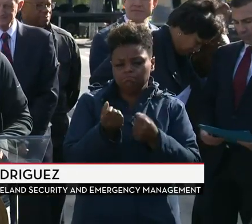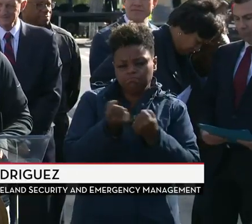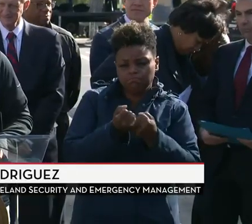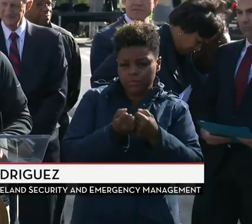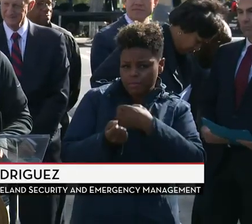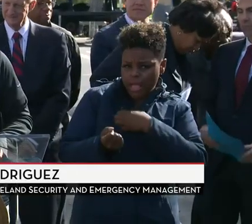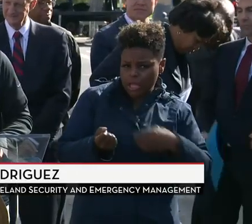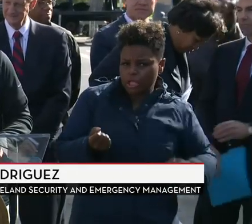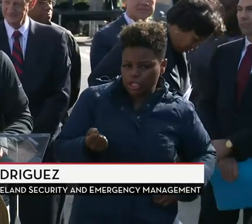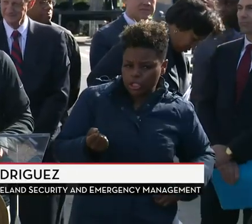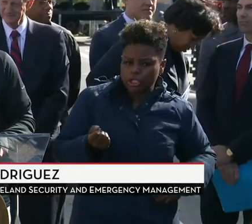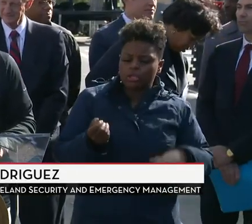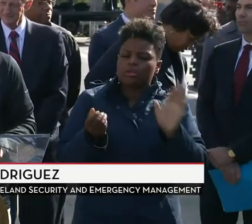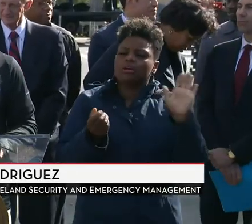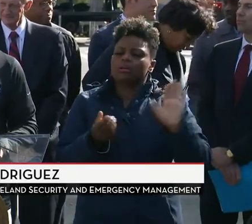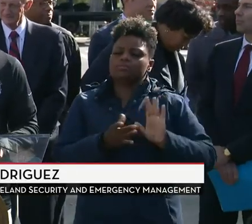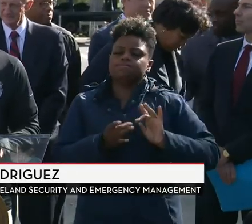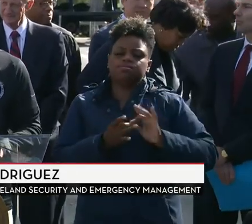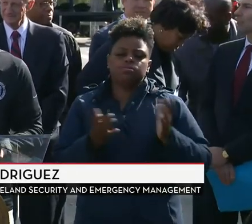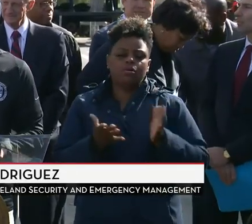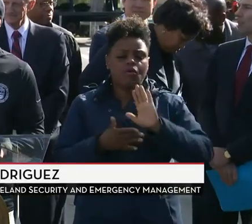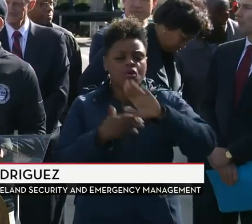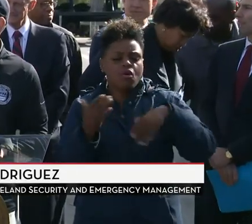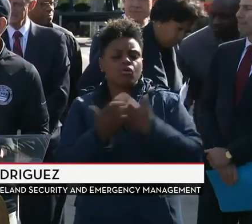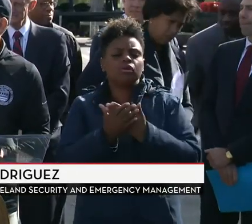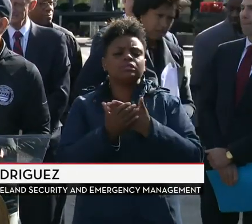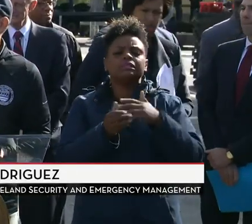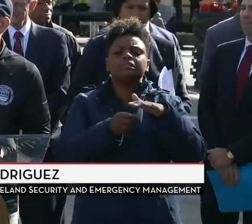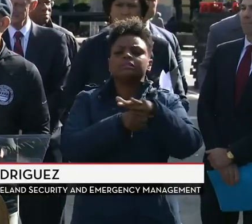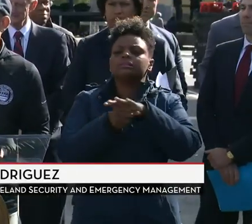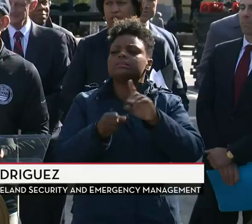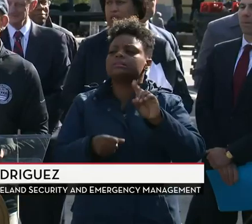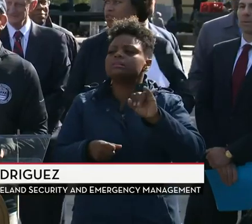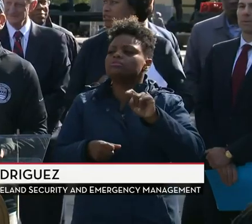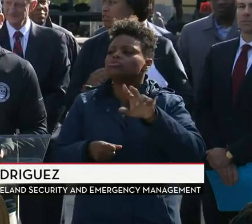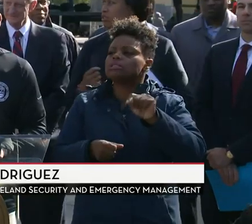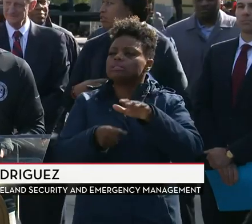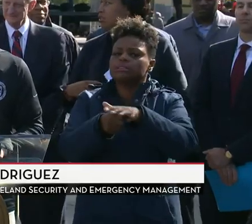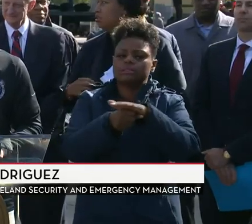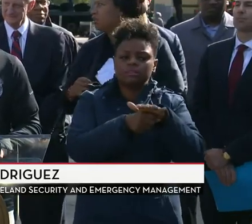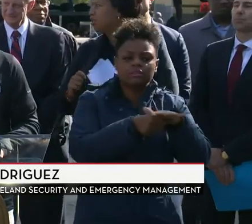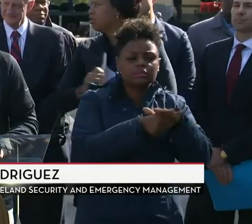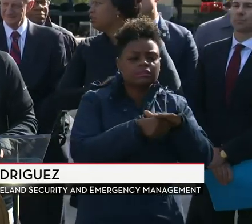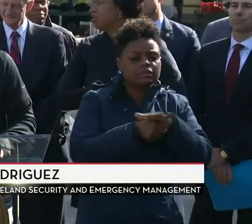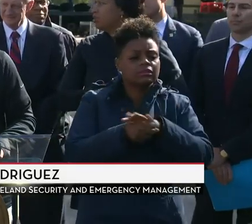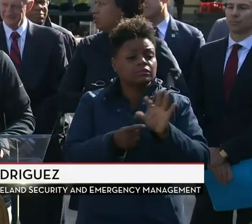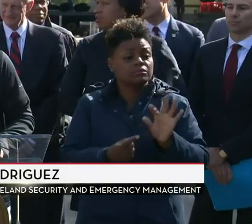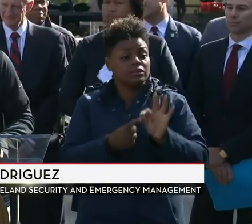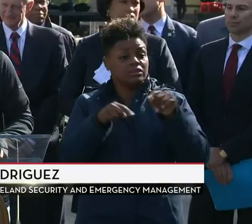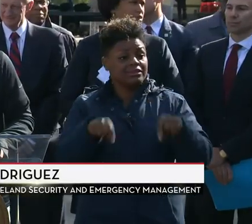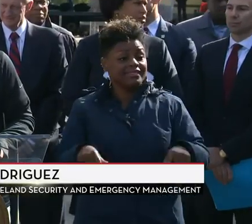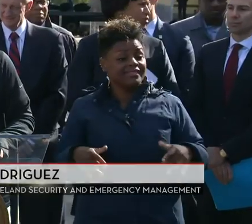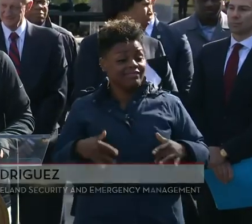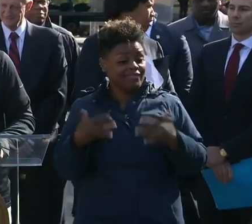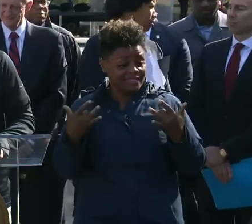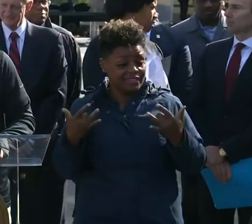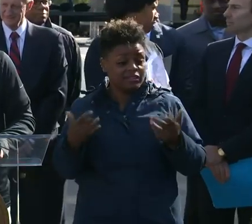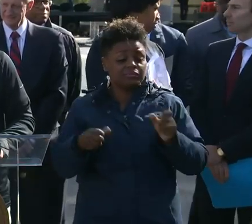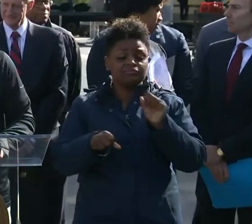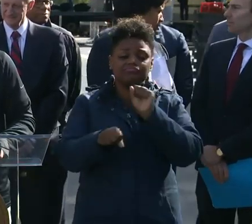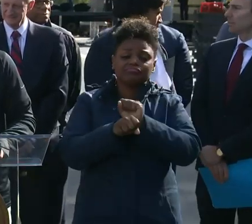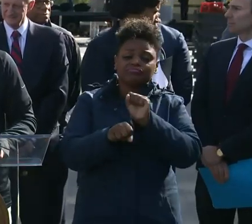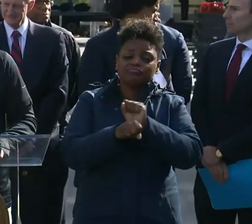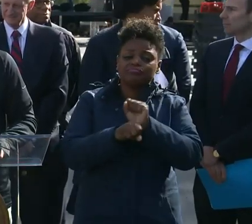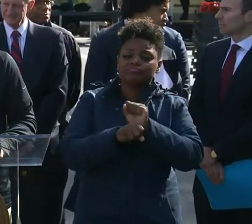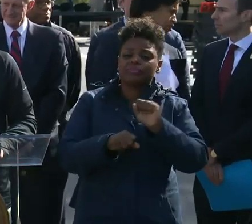cooperation of all district agencies, the Mayor's Special Events Task Force, the Nationals organization in planning for this